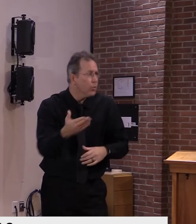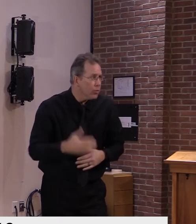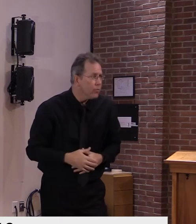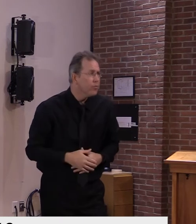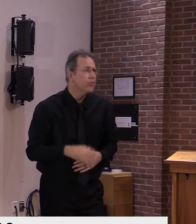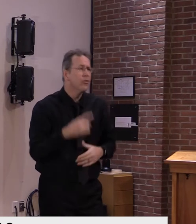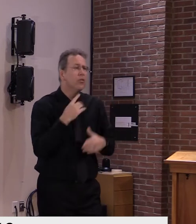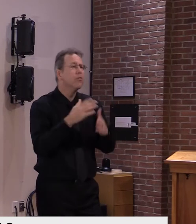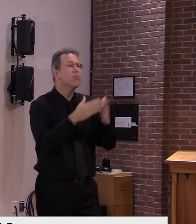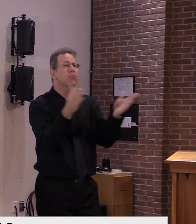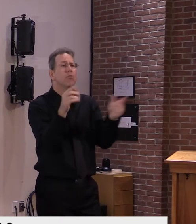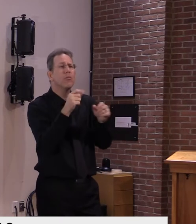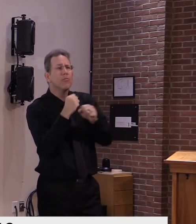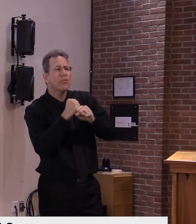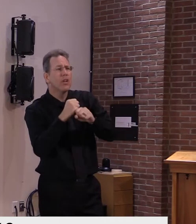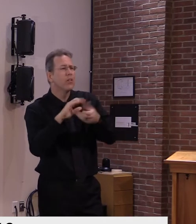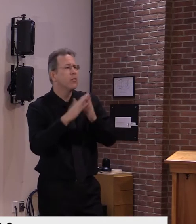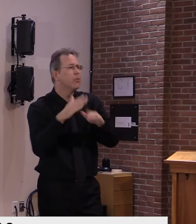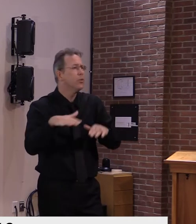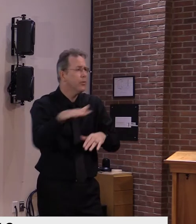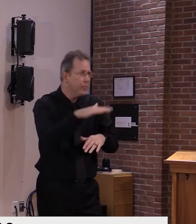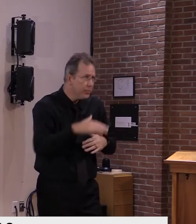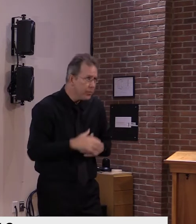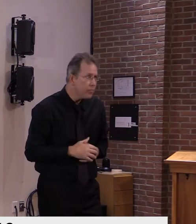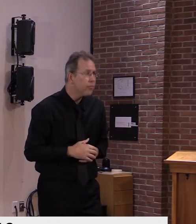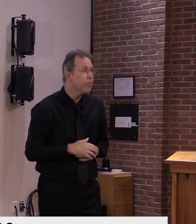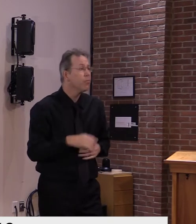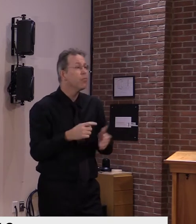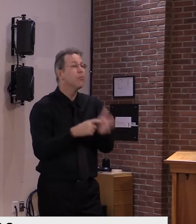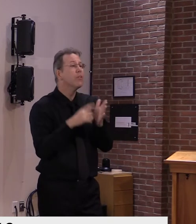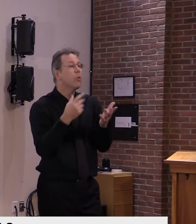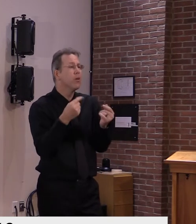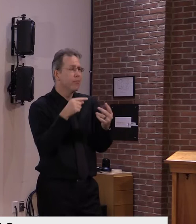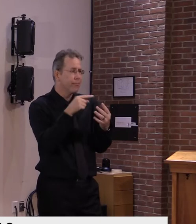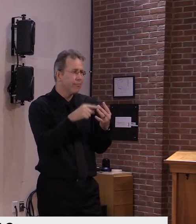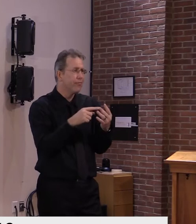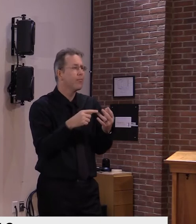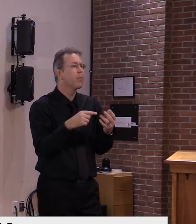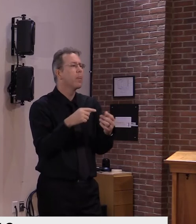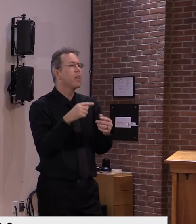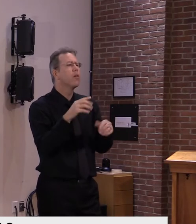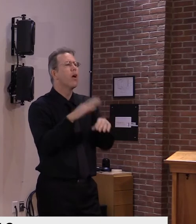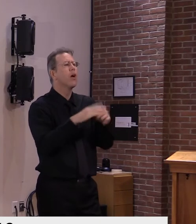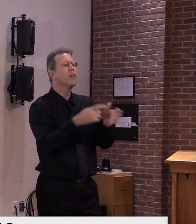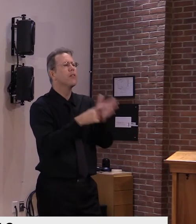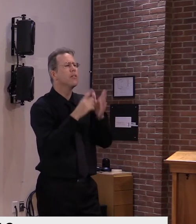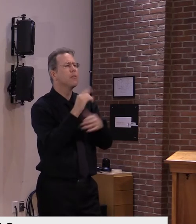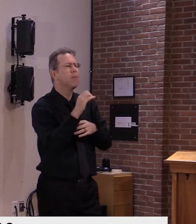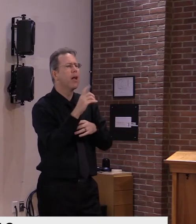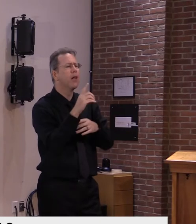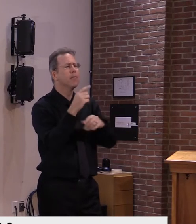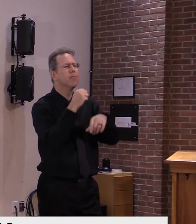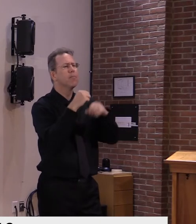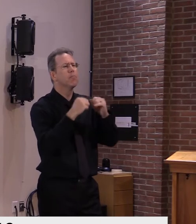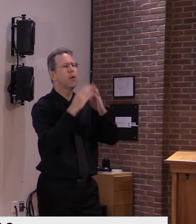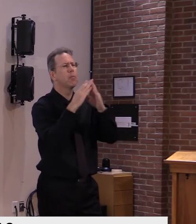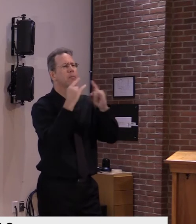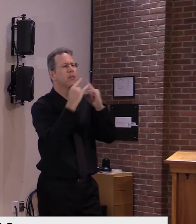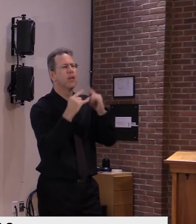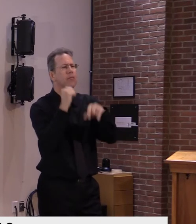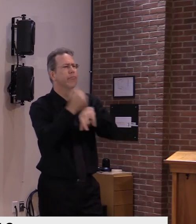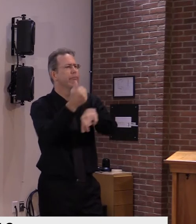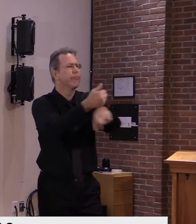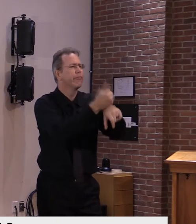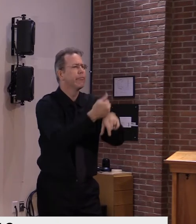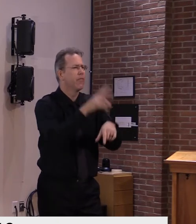mentioned, as well as our on-demand test sites throughout the state. Keep in mind that someone who has no